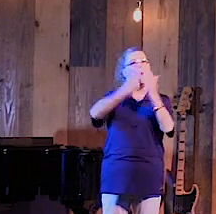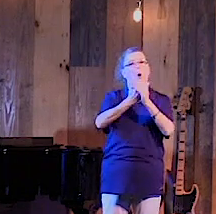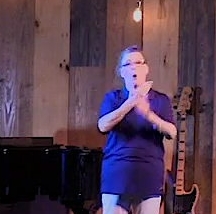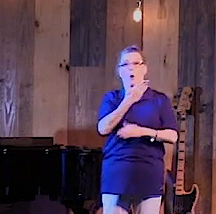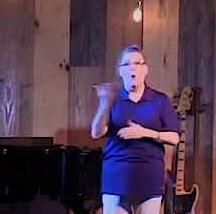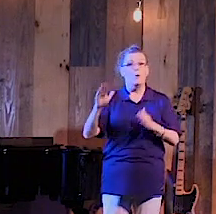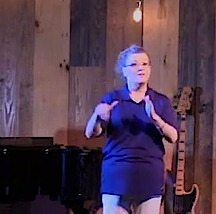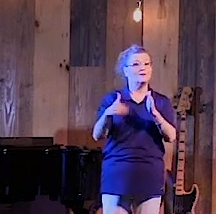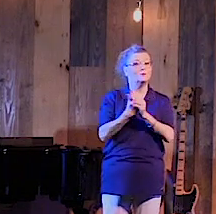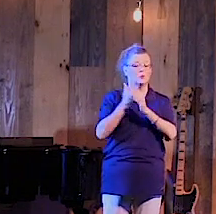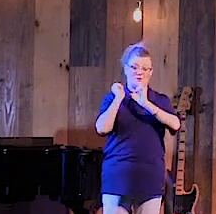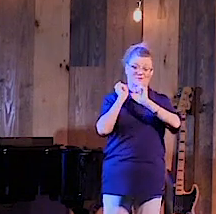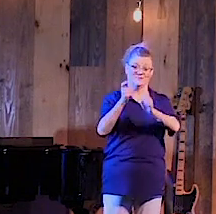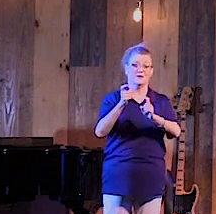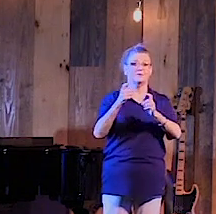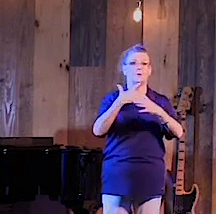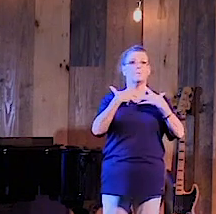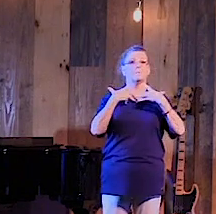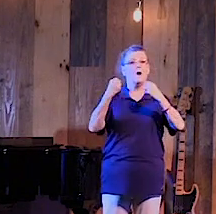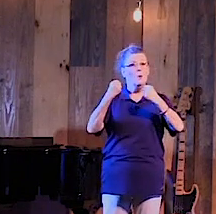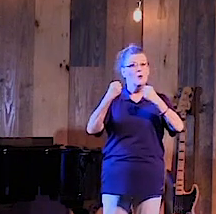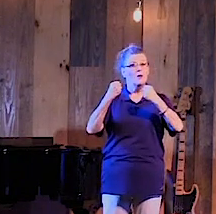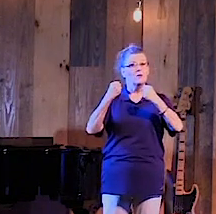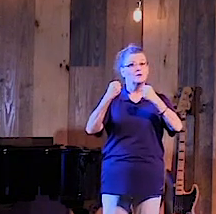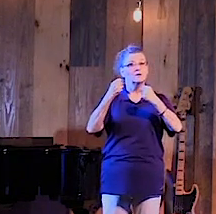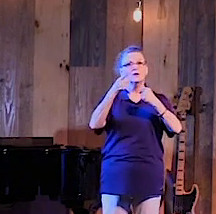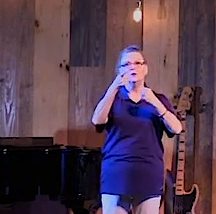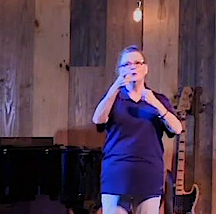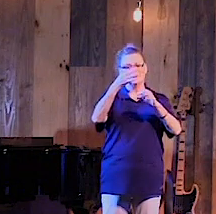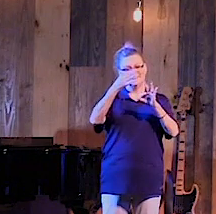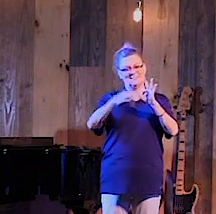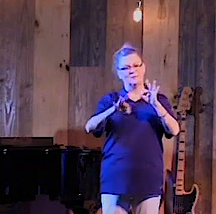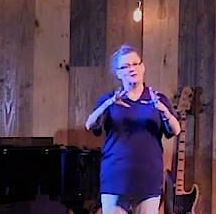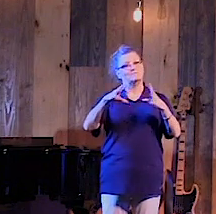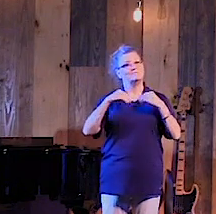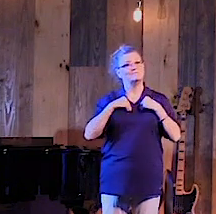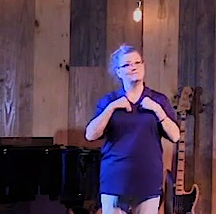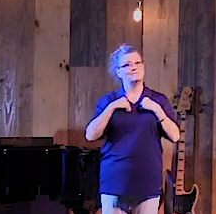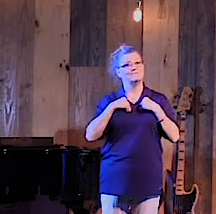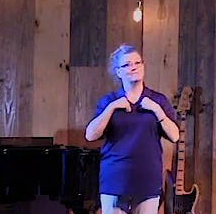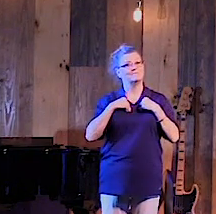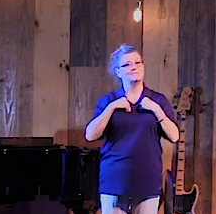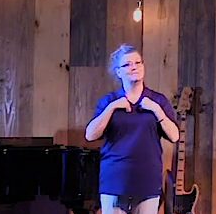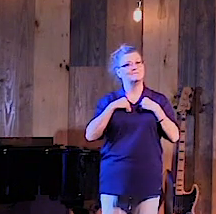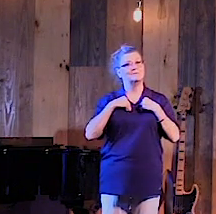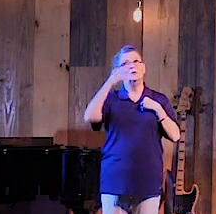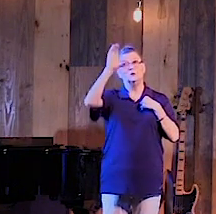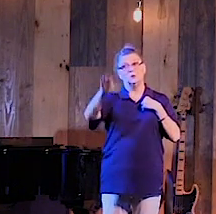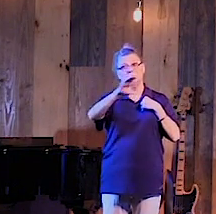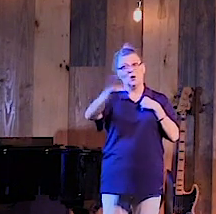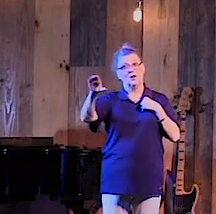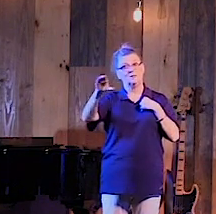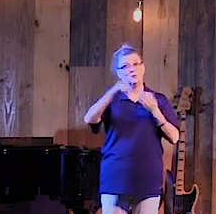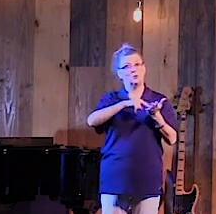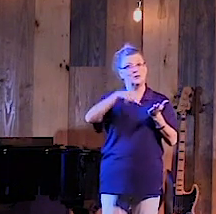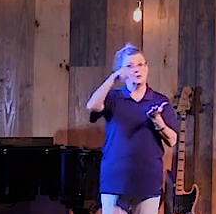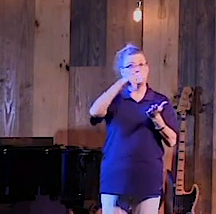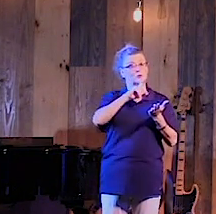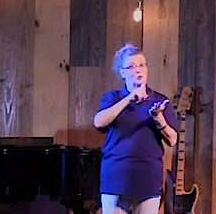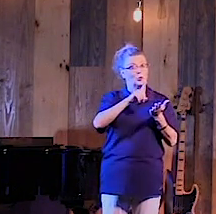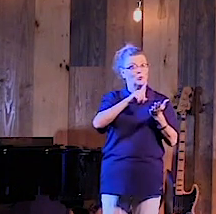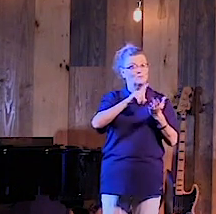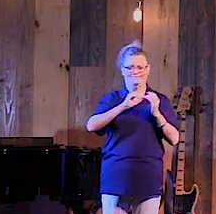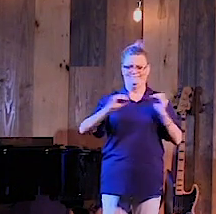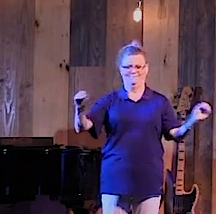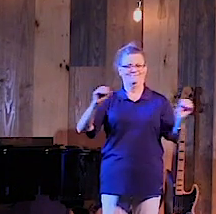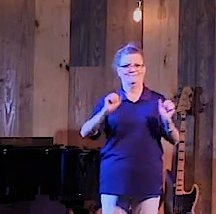power. It's a gift for you simply to receive. You see, if the cross and resurrection are true, then there's nothing you could do